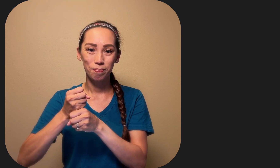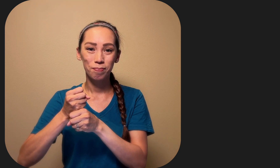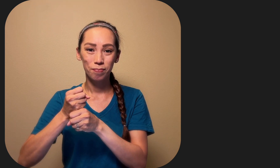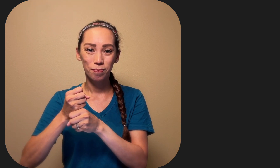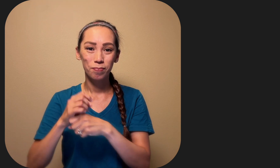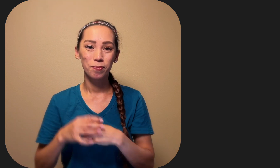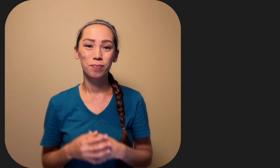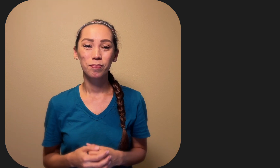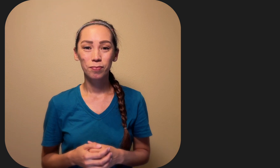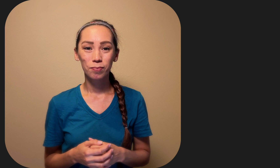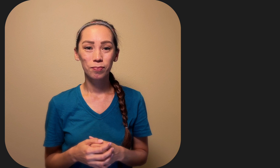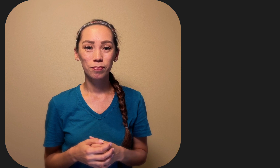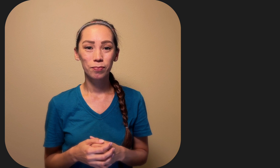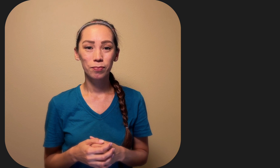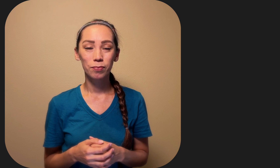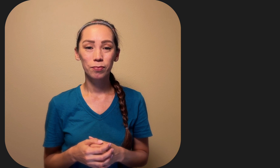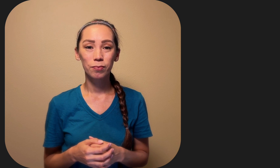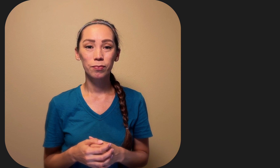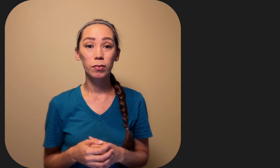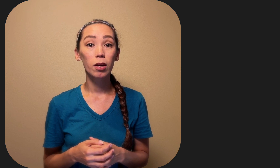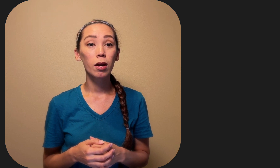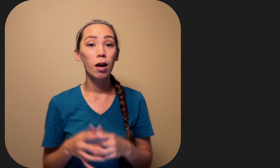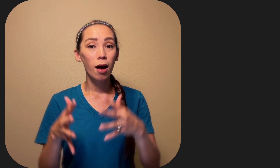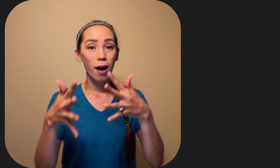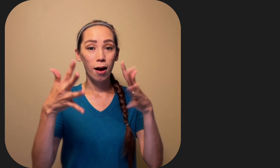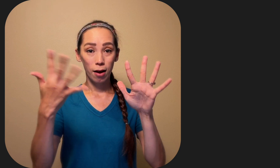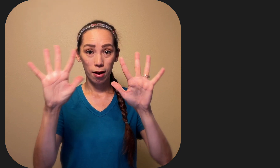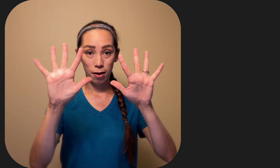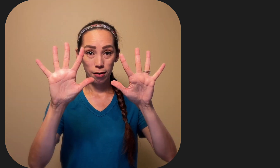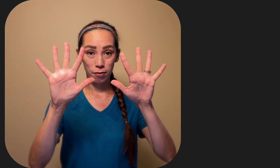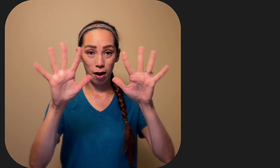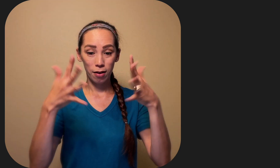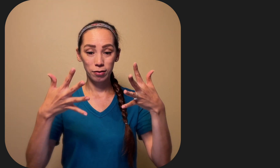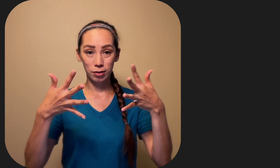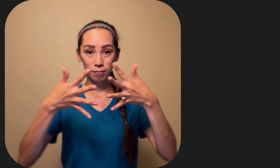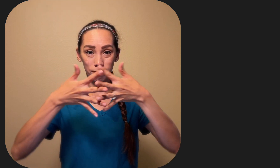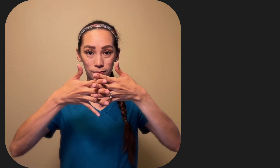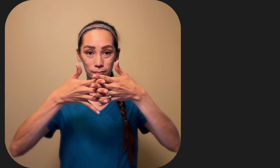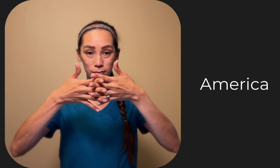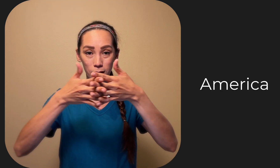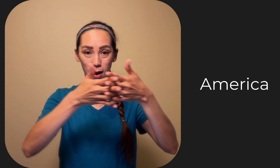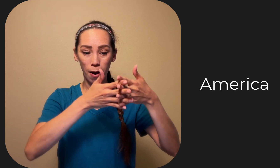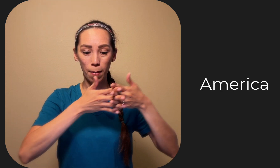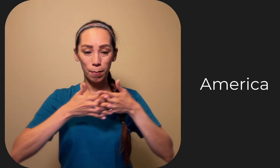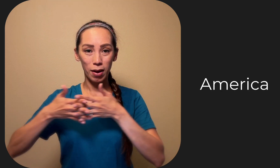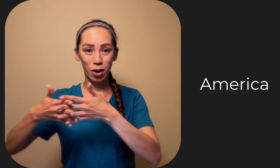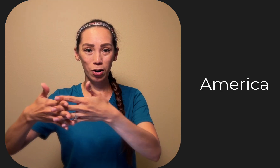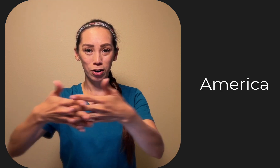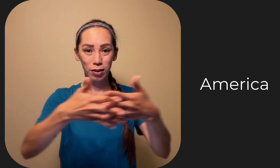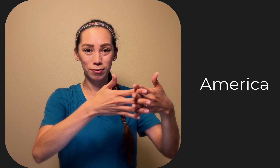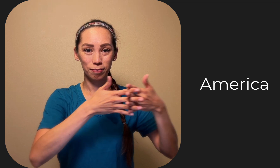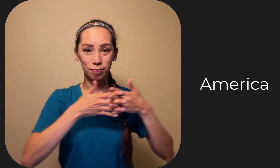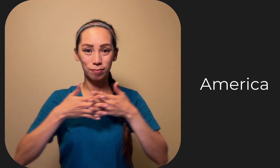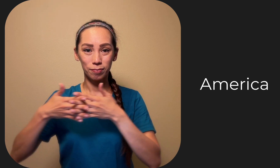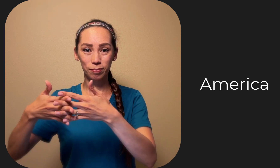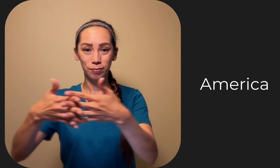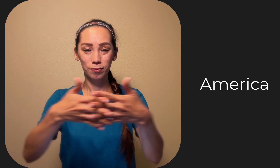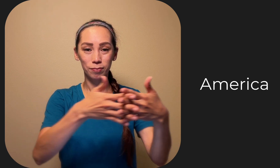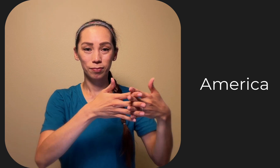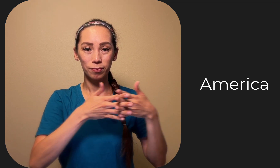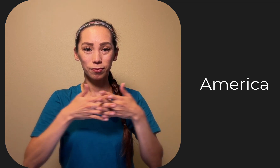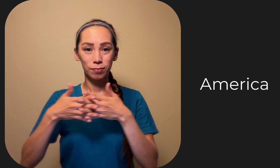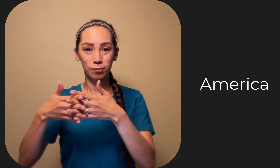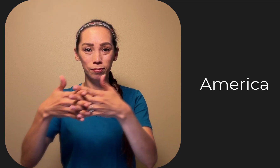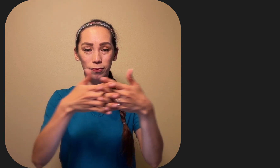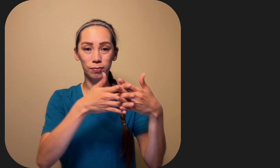that's watching you. Next is America. So you're going to take your 5 hand shapes and you're going to go around.